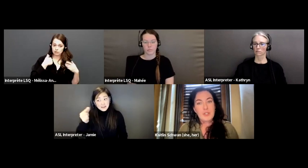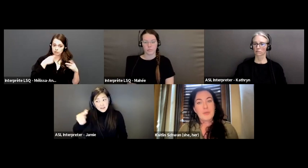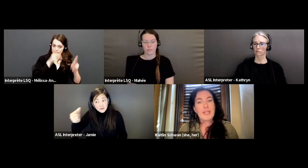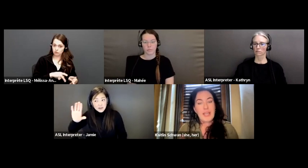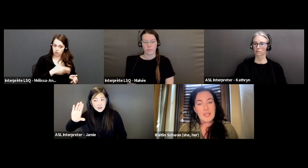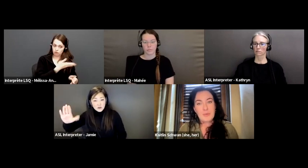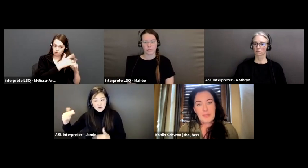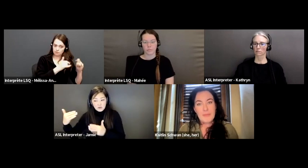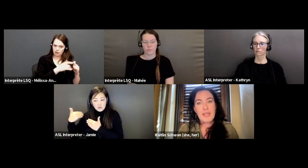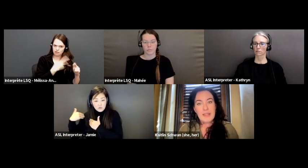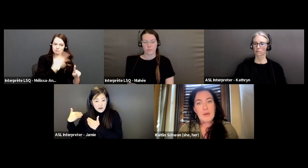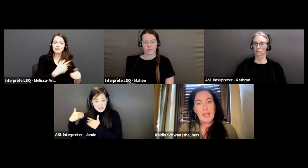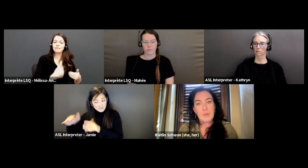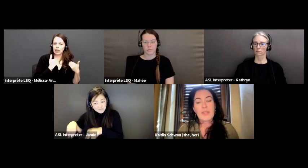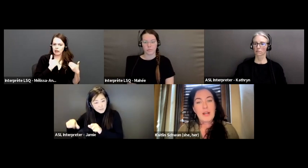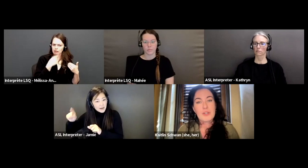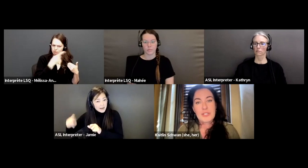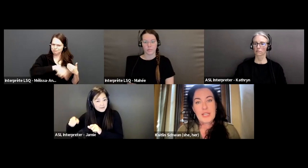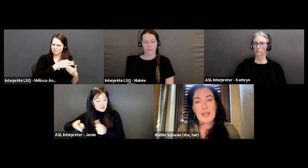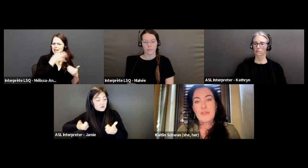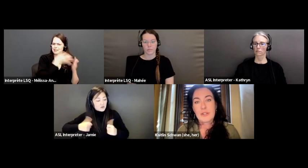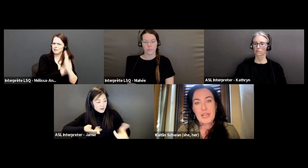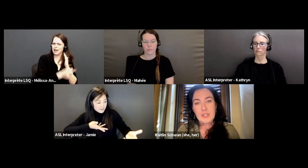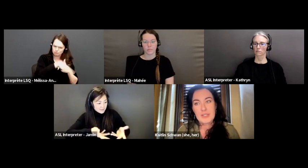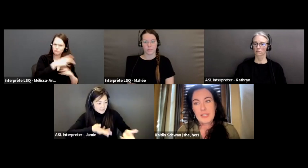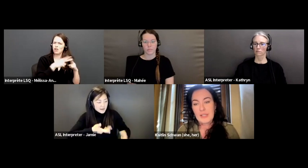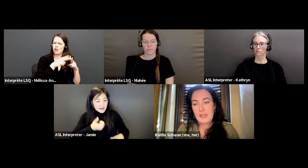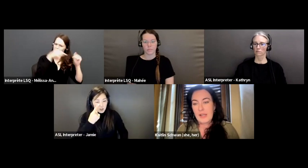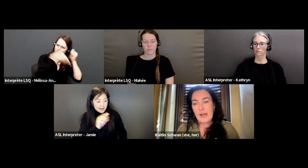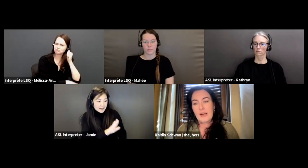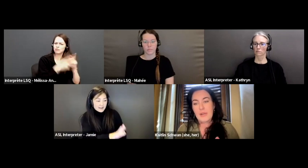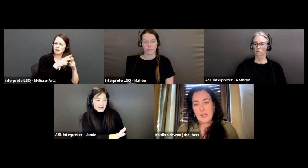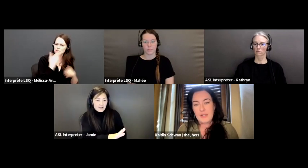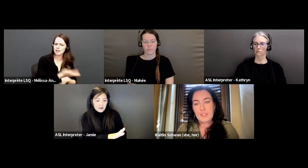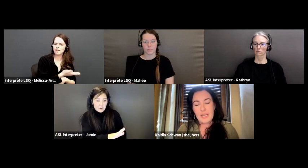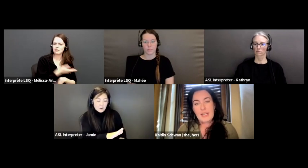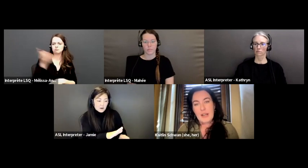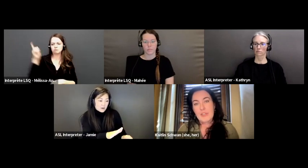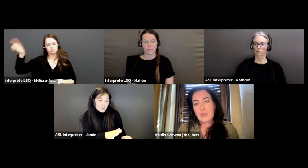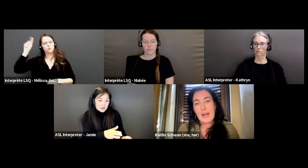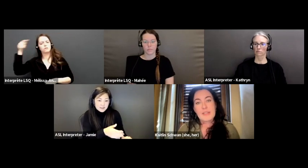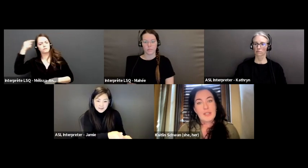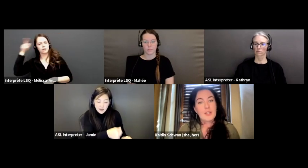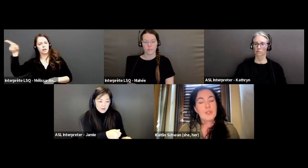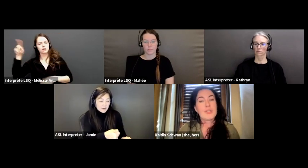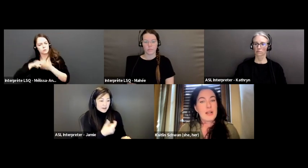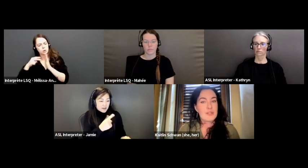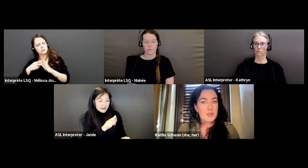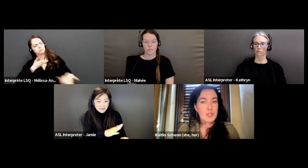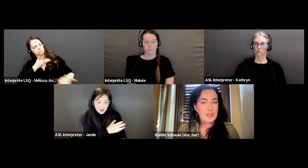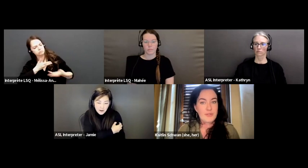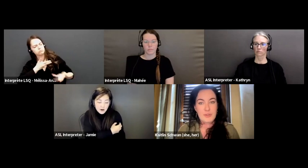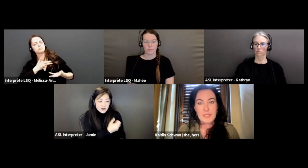obligation to engage with them in that way, with an understanding of their agency an understanding of their capacity to